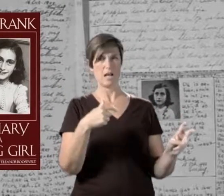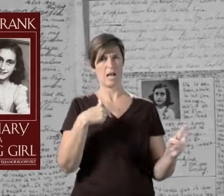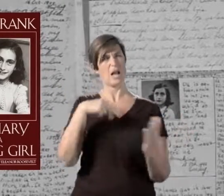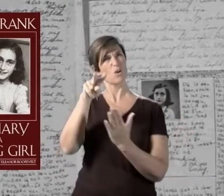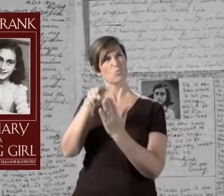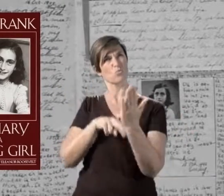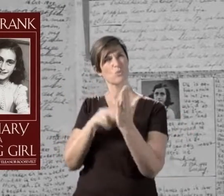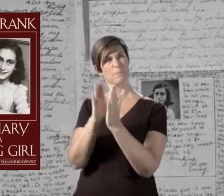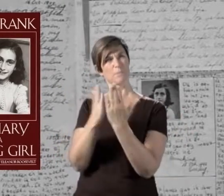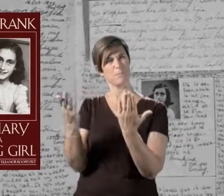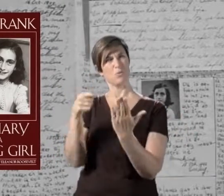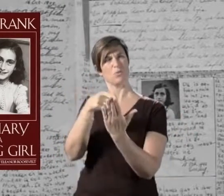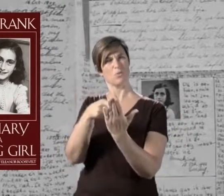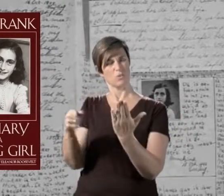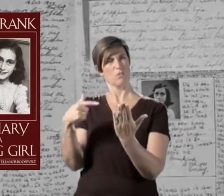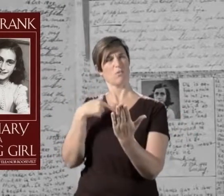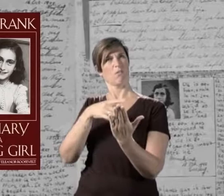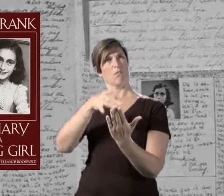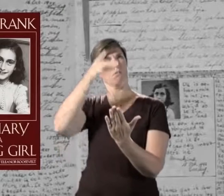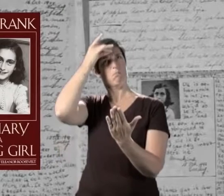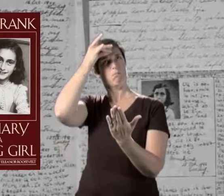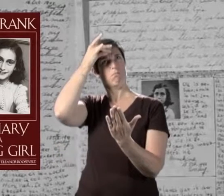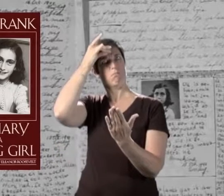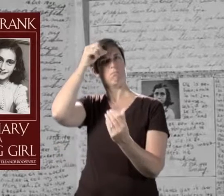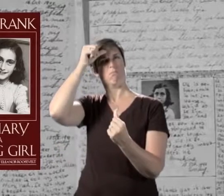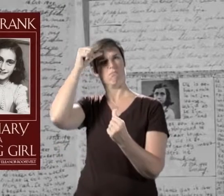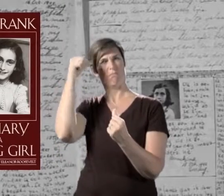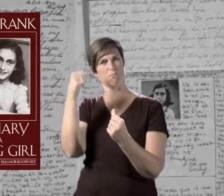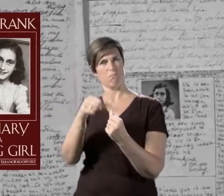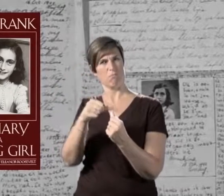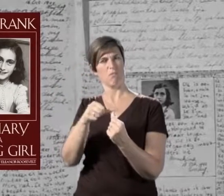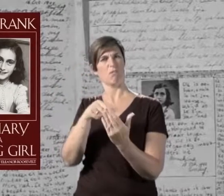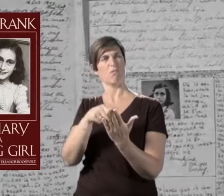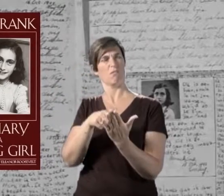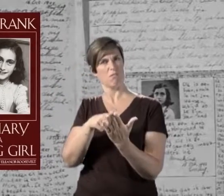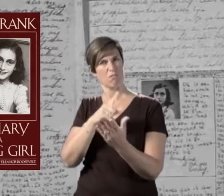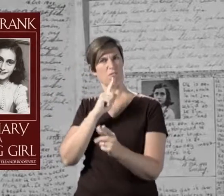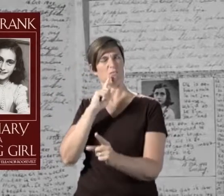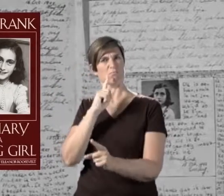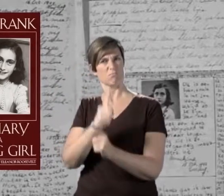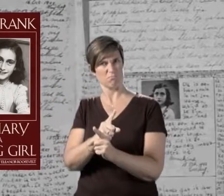I read this saying in some book, and I've always remembered it and found it to be true.